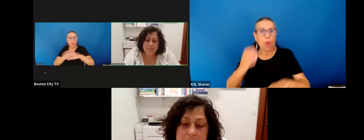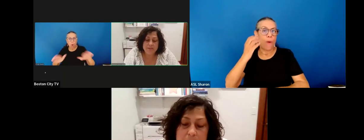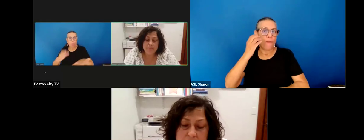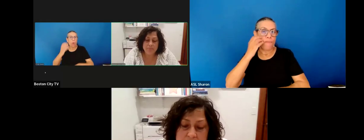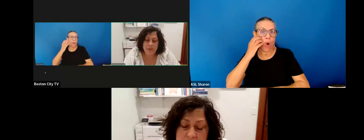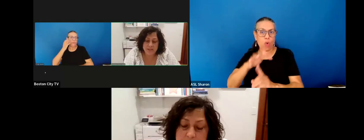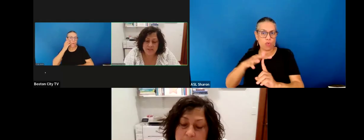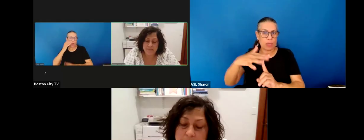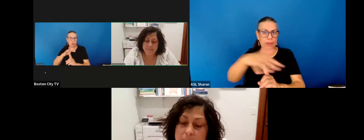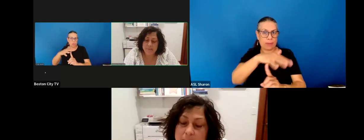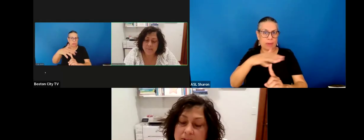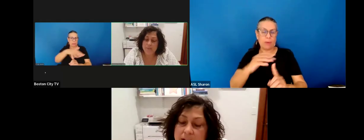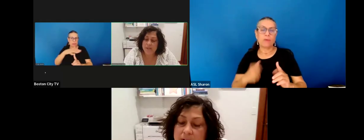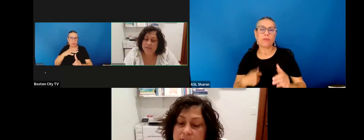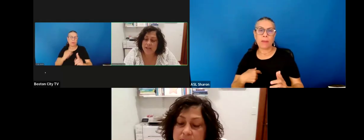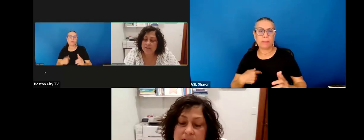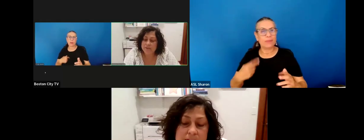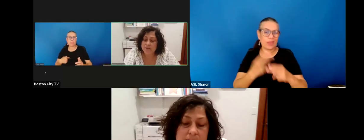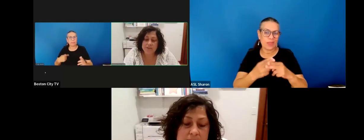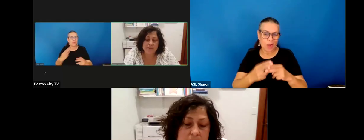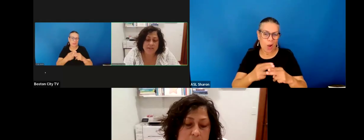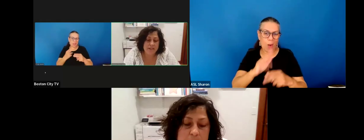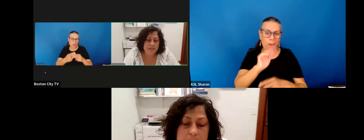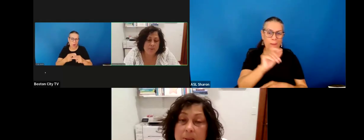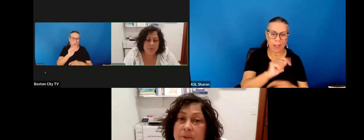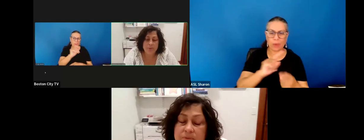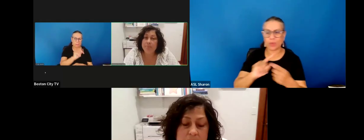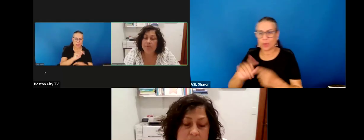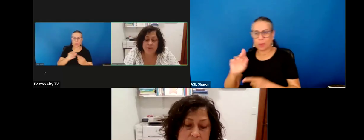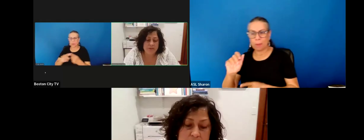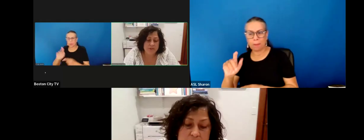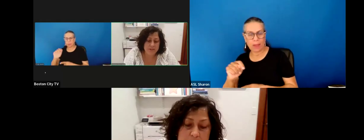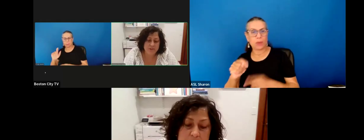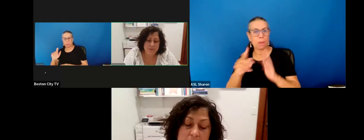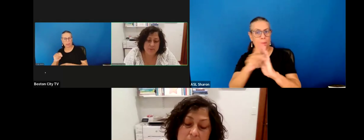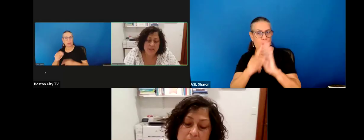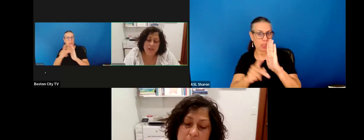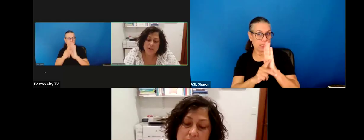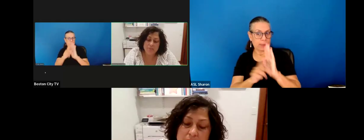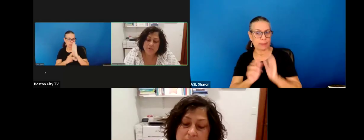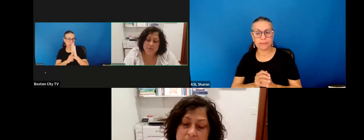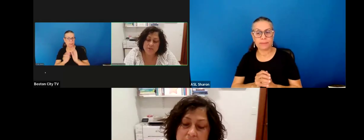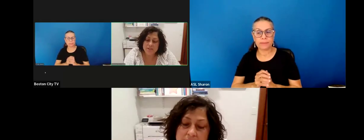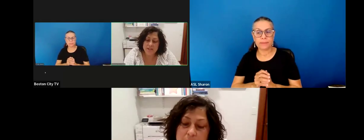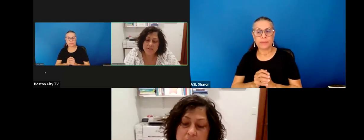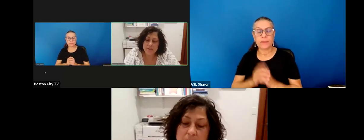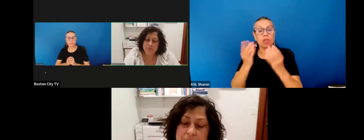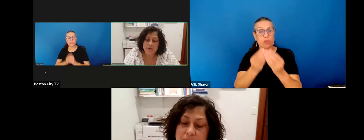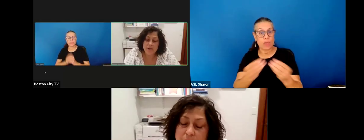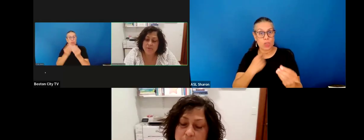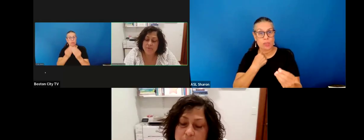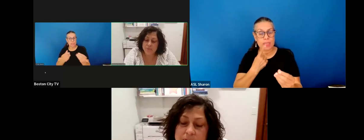implementing a bell-to-bell policy. I commend Councilors Santana, Weber, and Pepin for their leadership. The resolution states